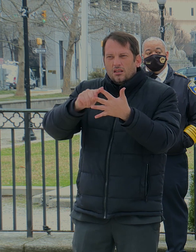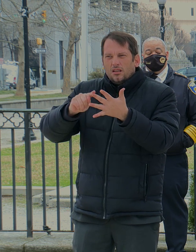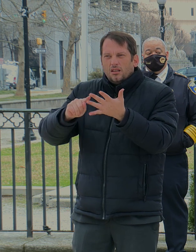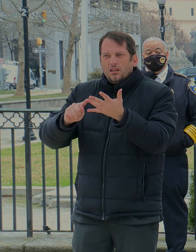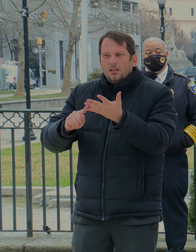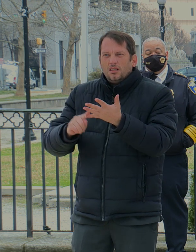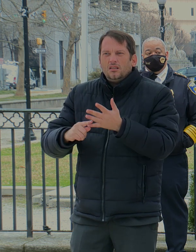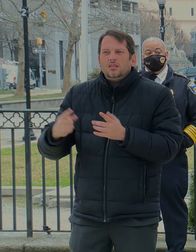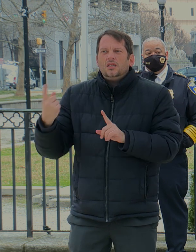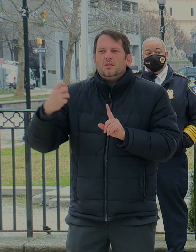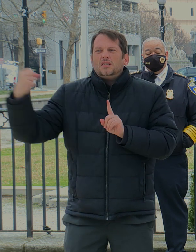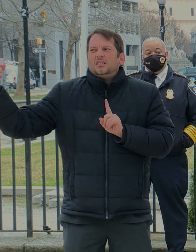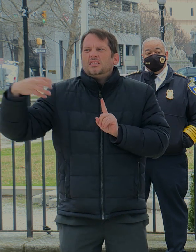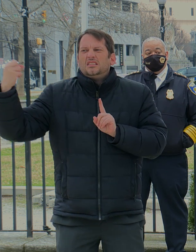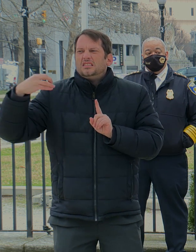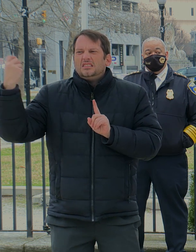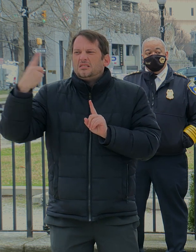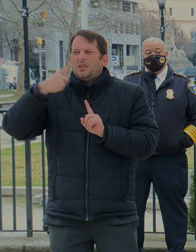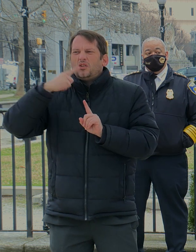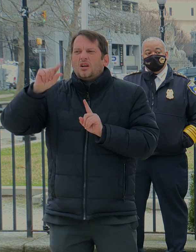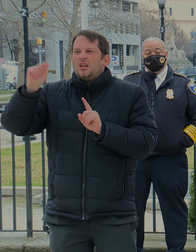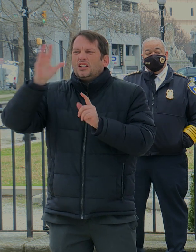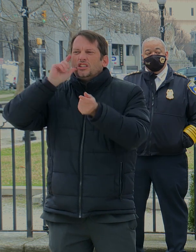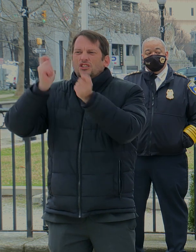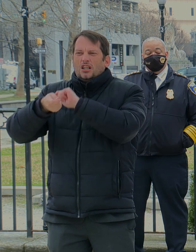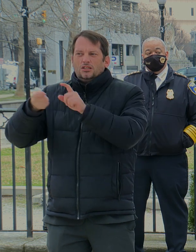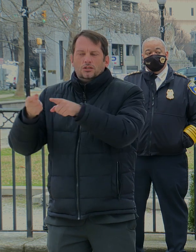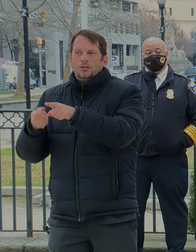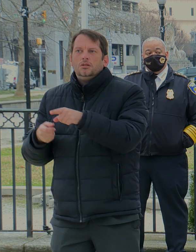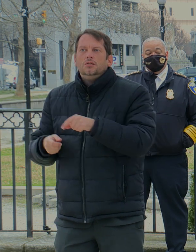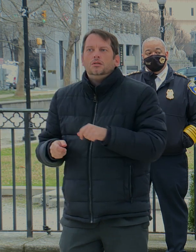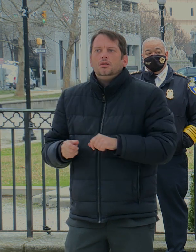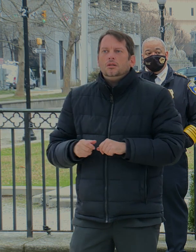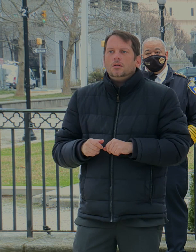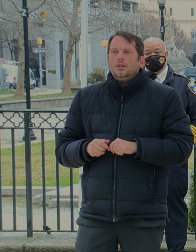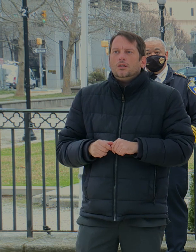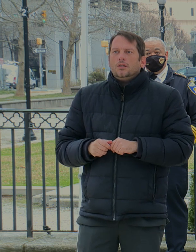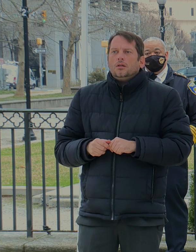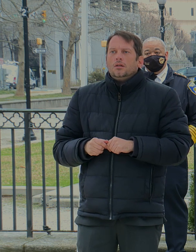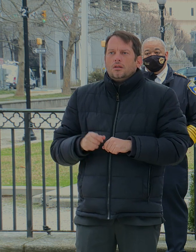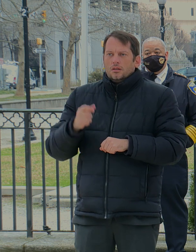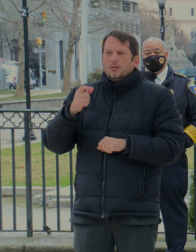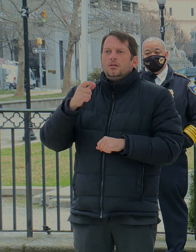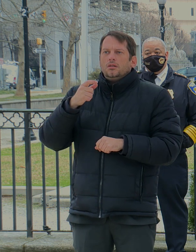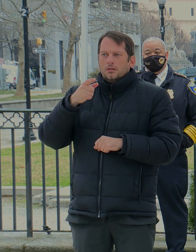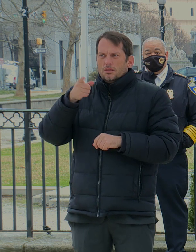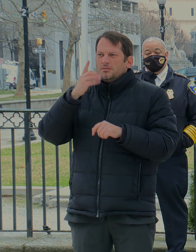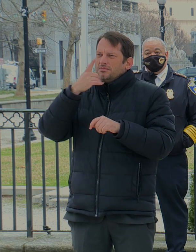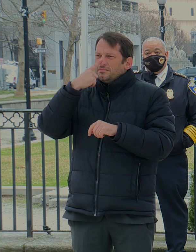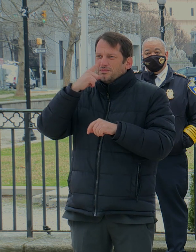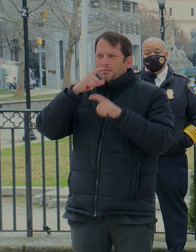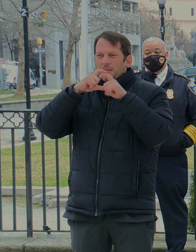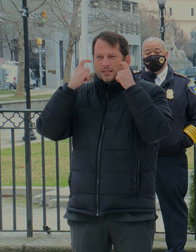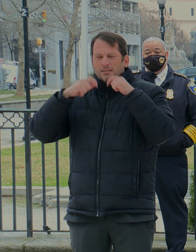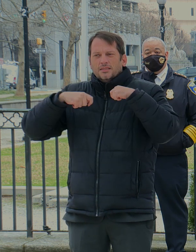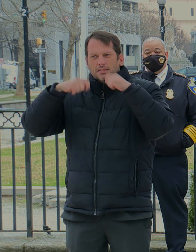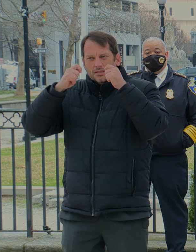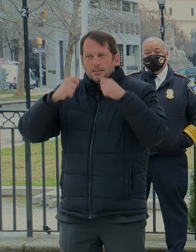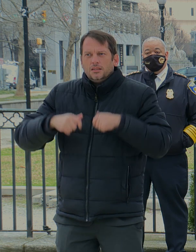and activities that require you to remove your mask. Shorty, pull your mask up, man. Pull your mask